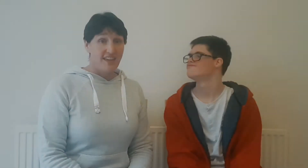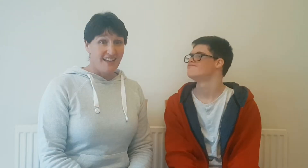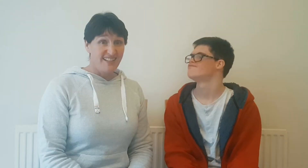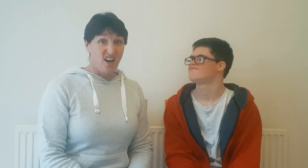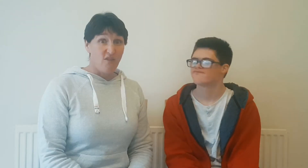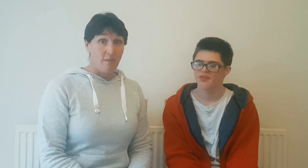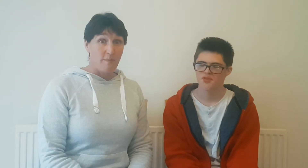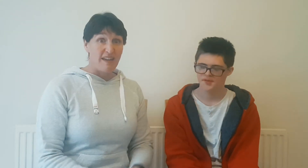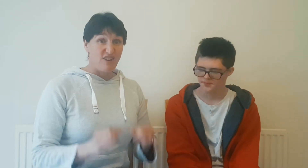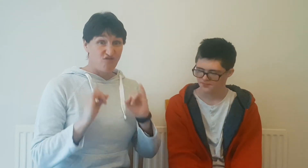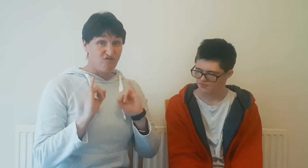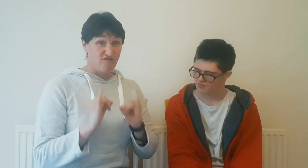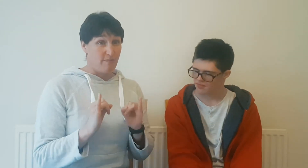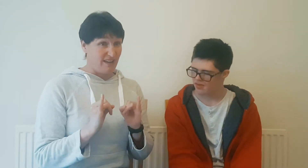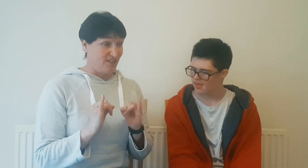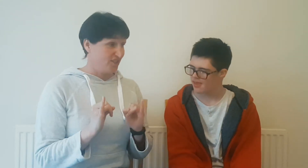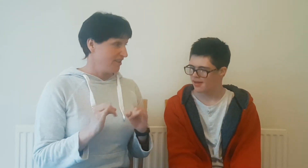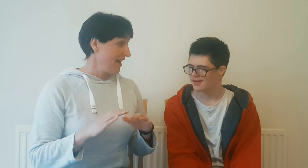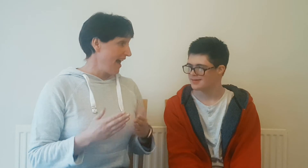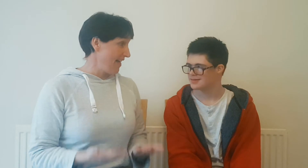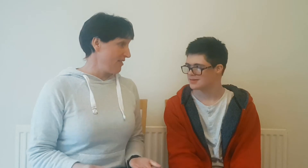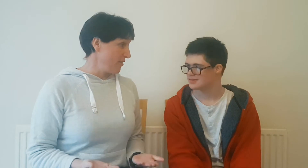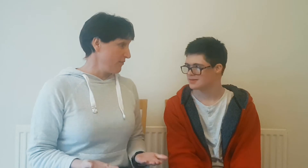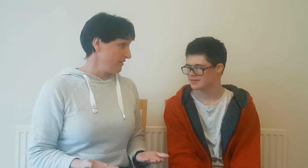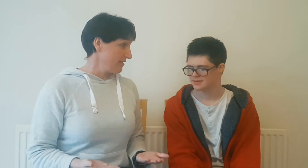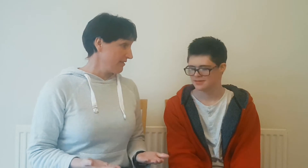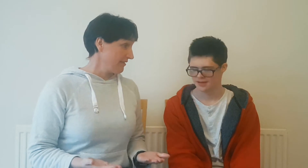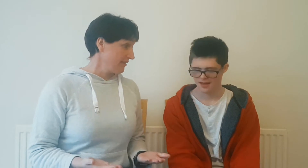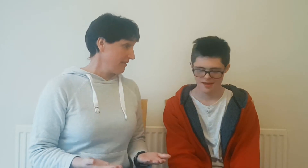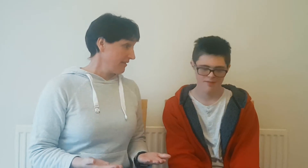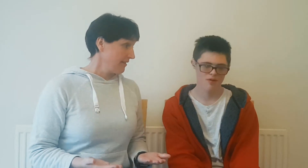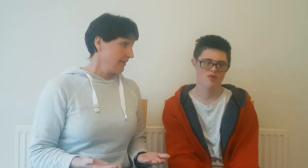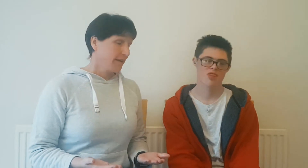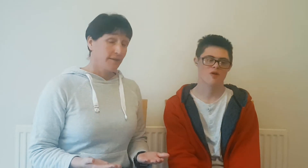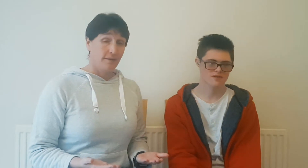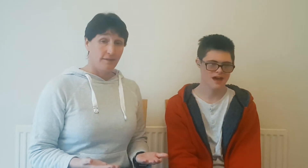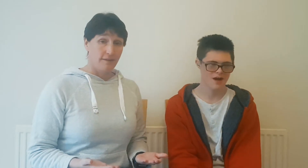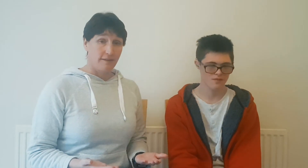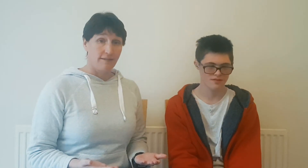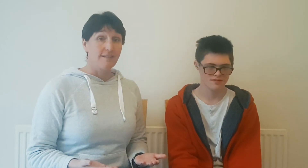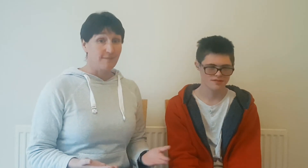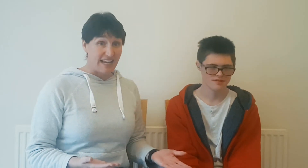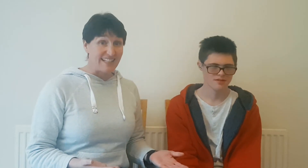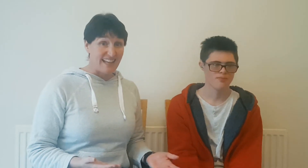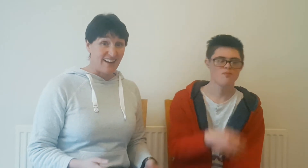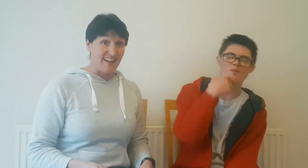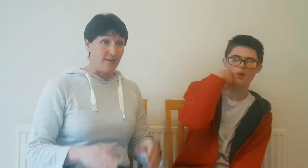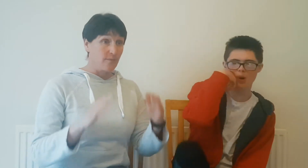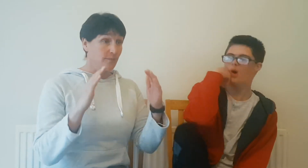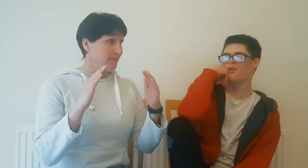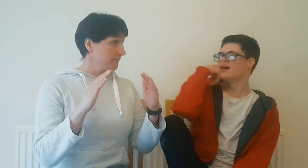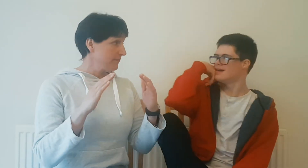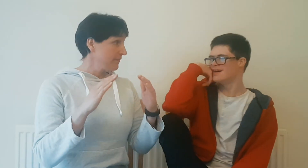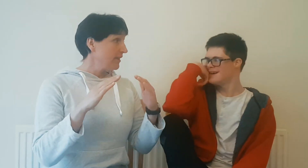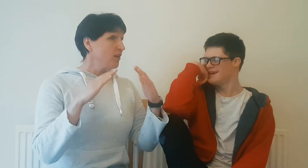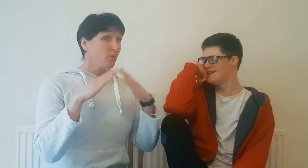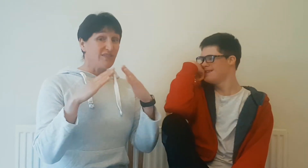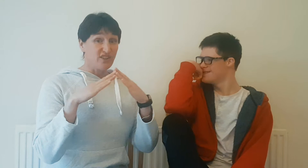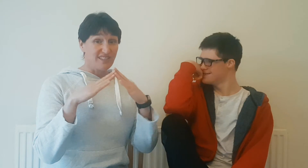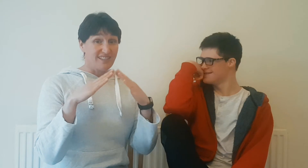Things are a bit rubbish at the moment. Can you have the lockdown? Exactly. Boring. We've got to stay